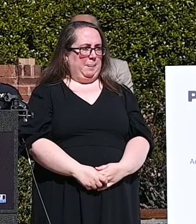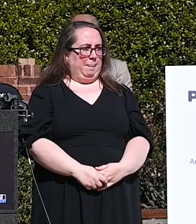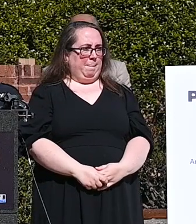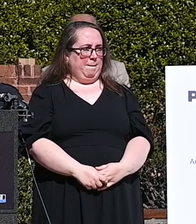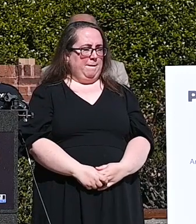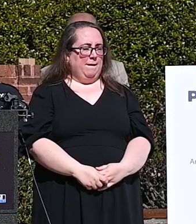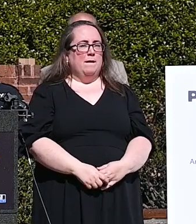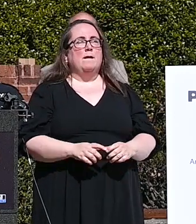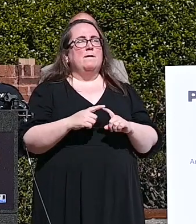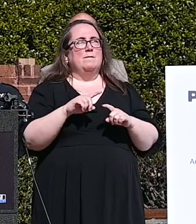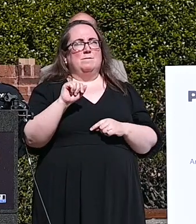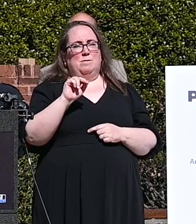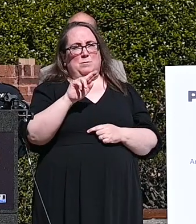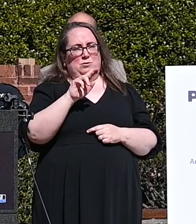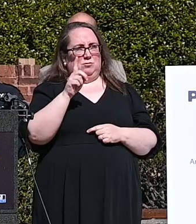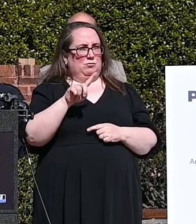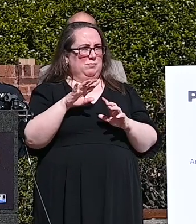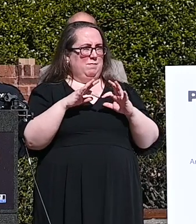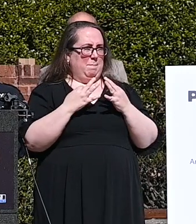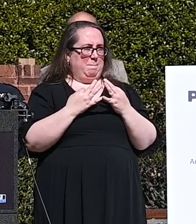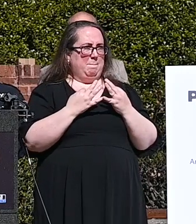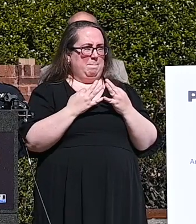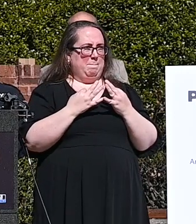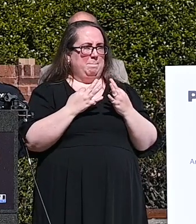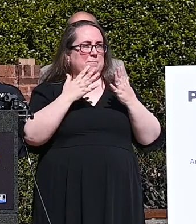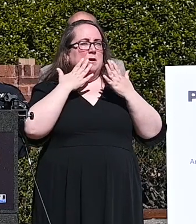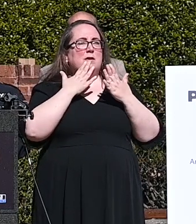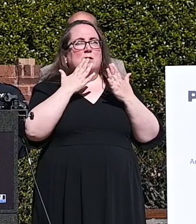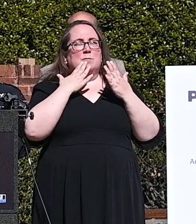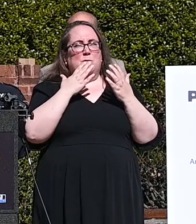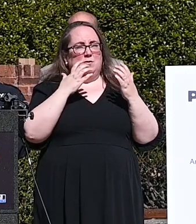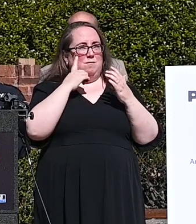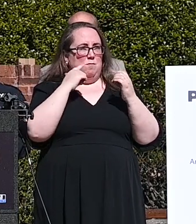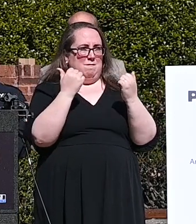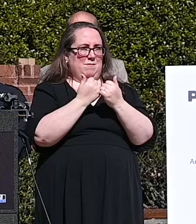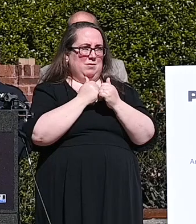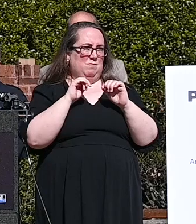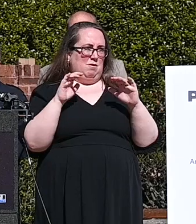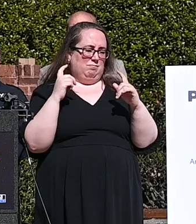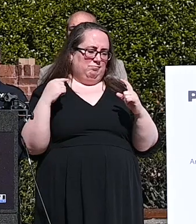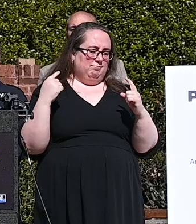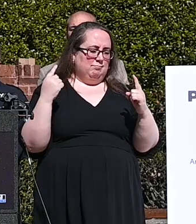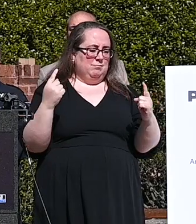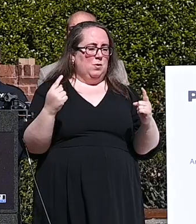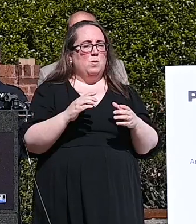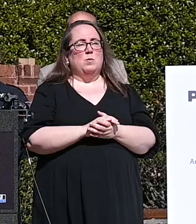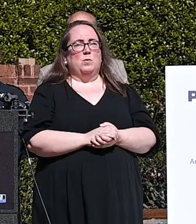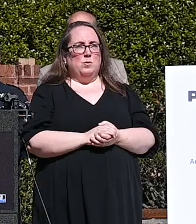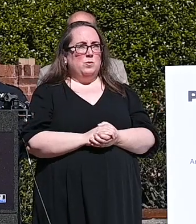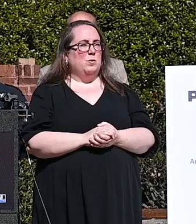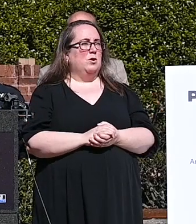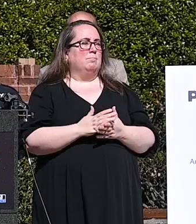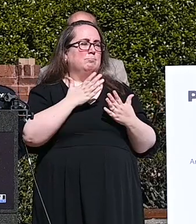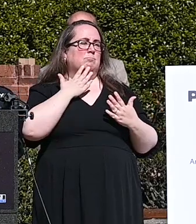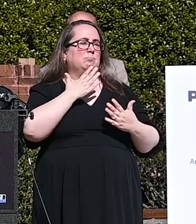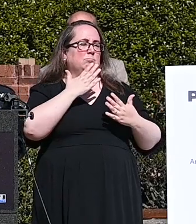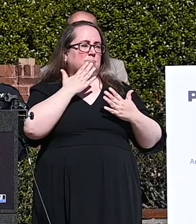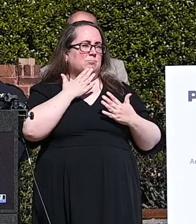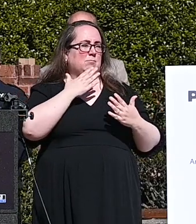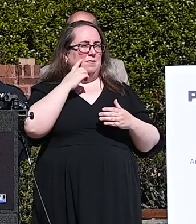So from the Sturtz family, thank you so much for all your hard work. We cannot express enough gratitude